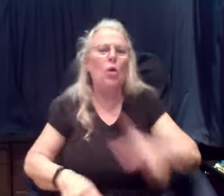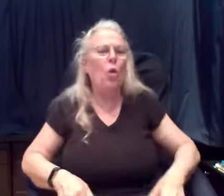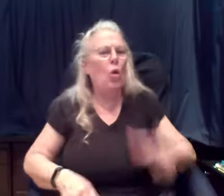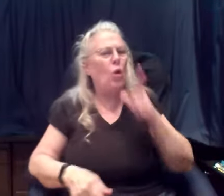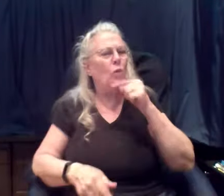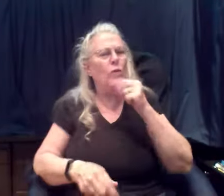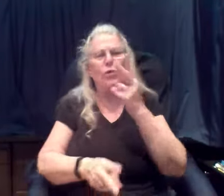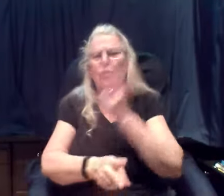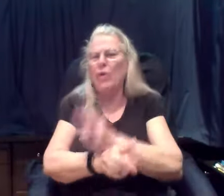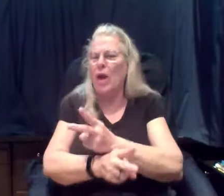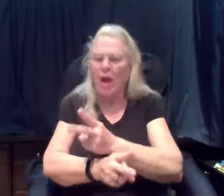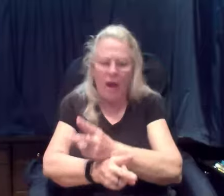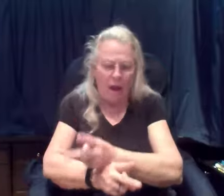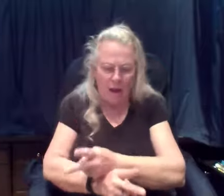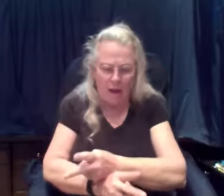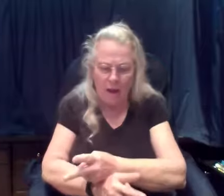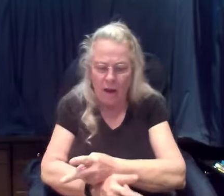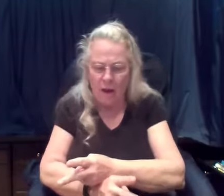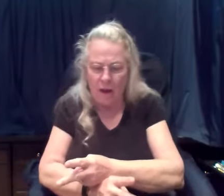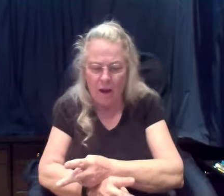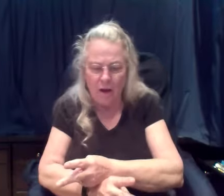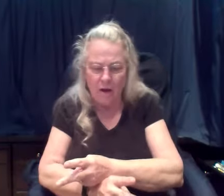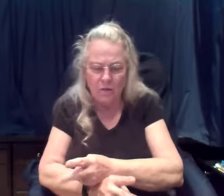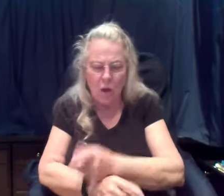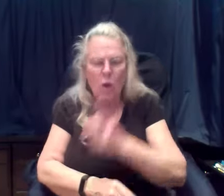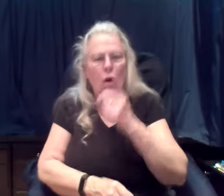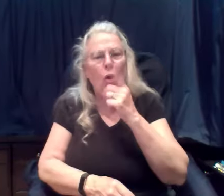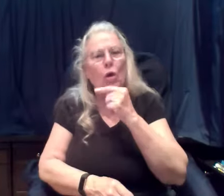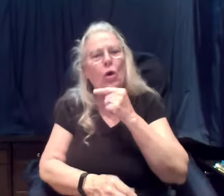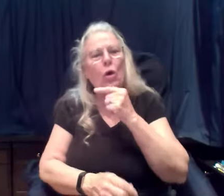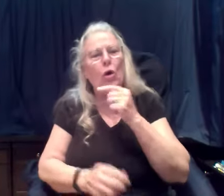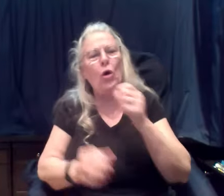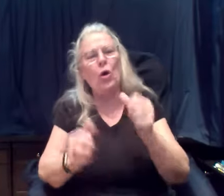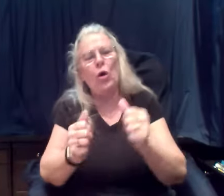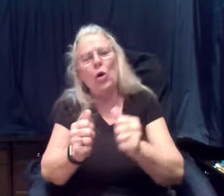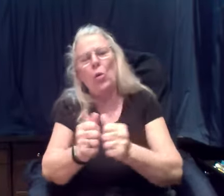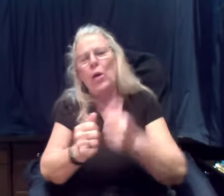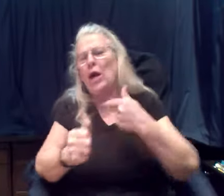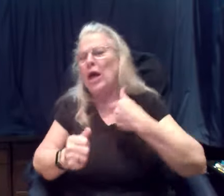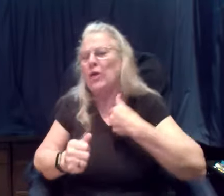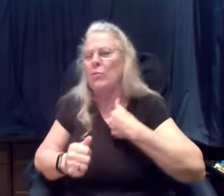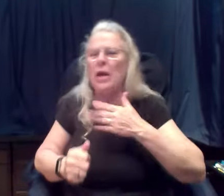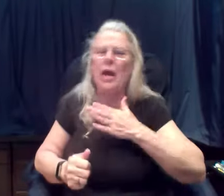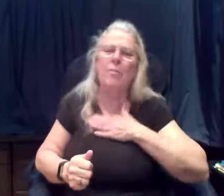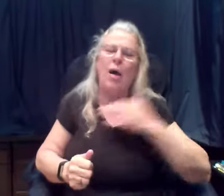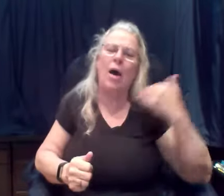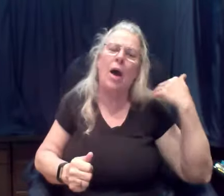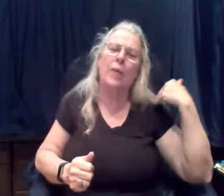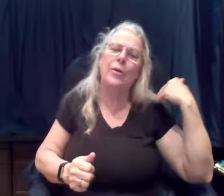Lord, who cares? Who with me my